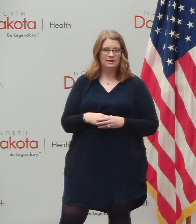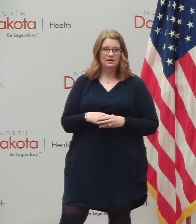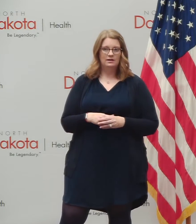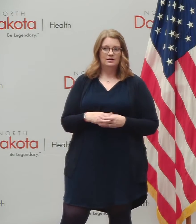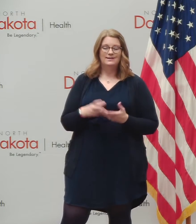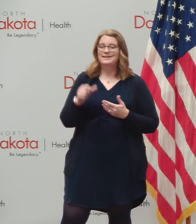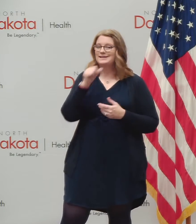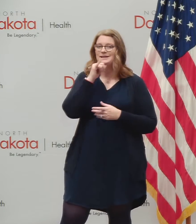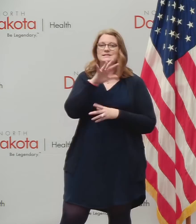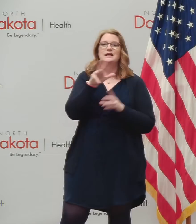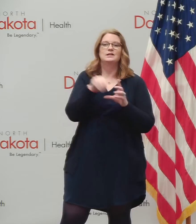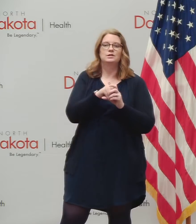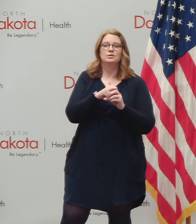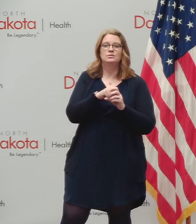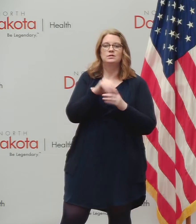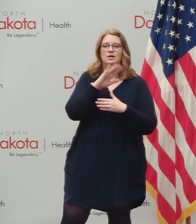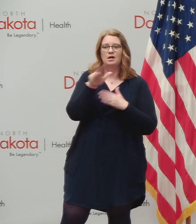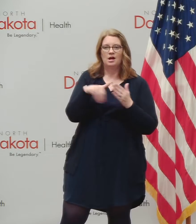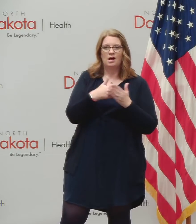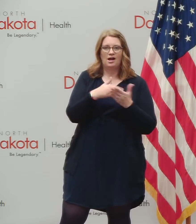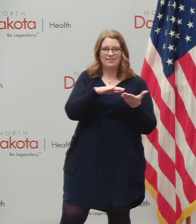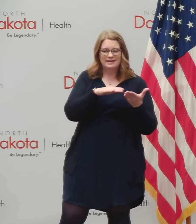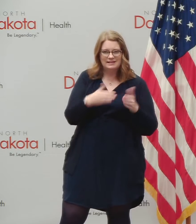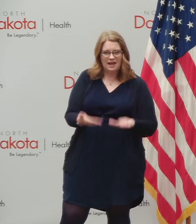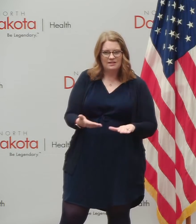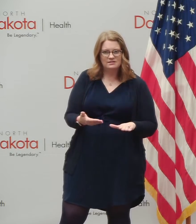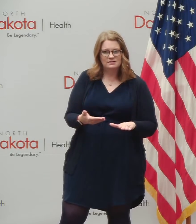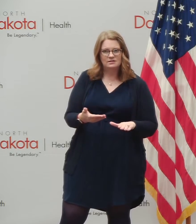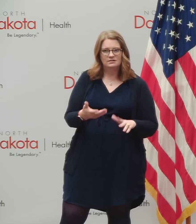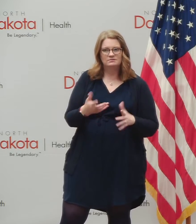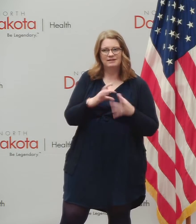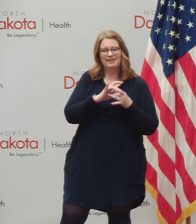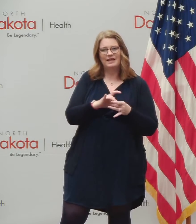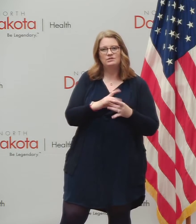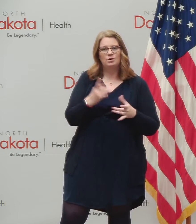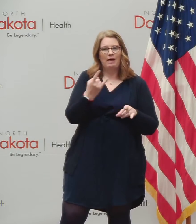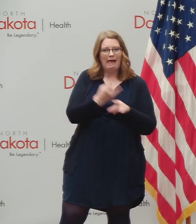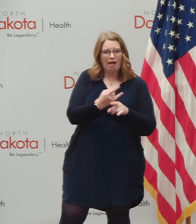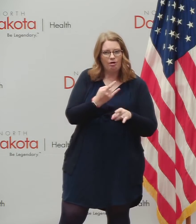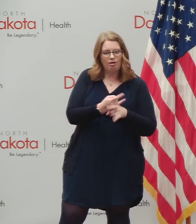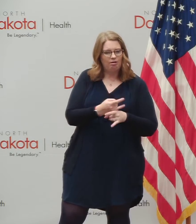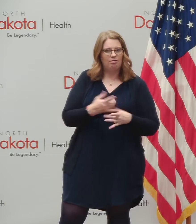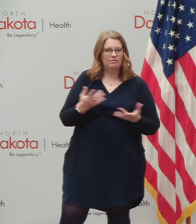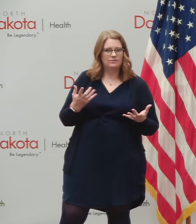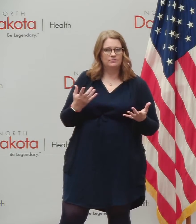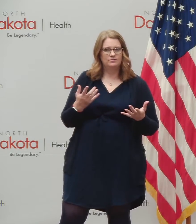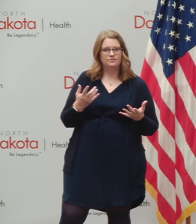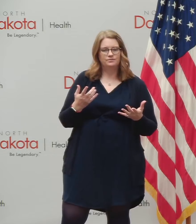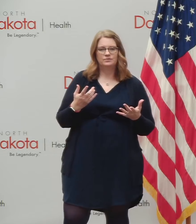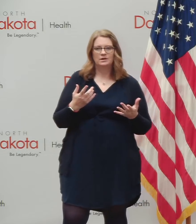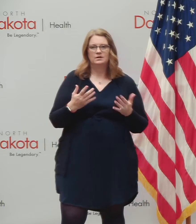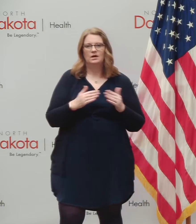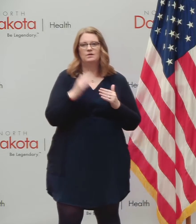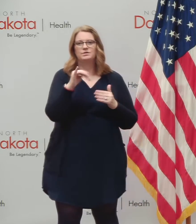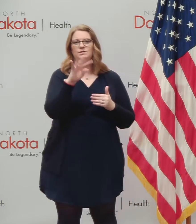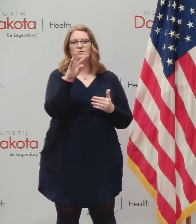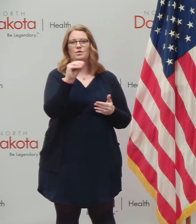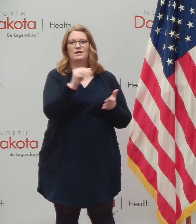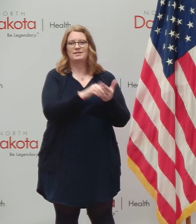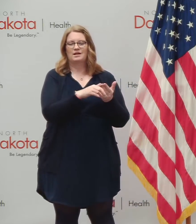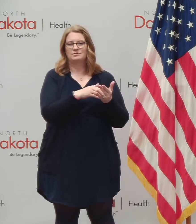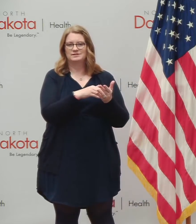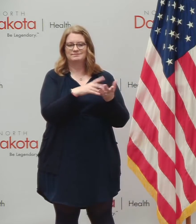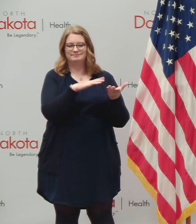doesn't include all the deaths related to alcohol, which are a big contributor to the 40,000 plus deaths